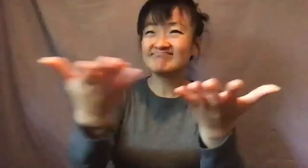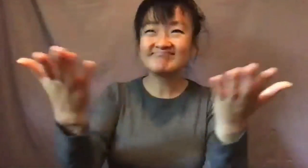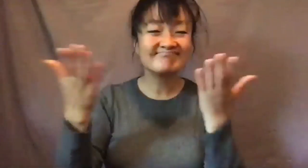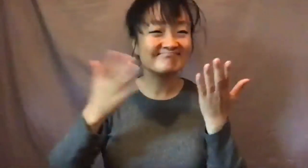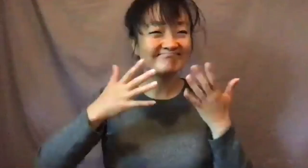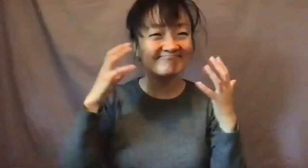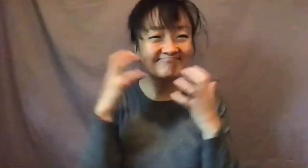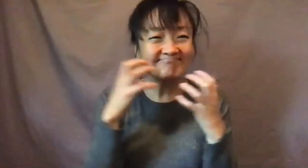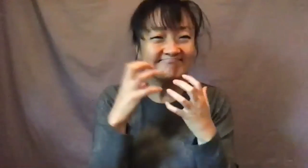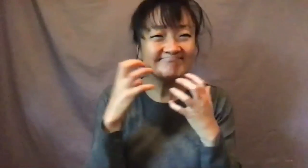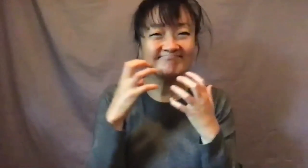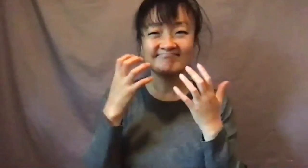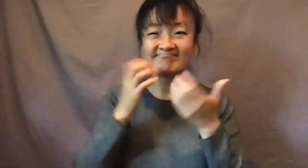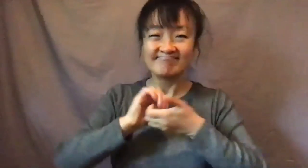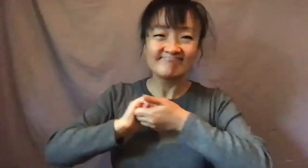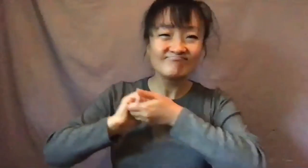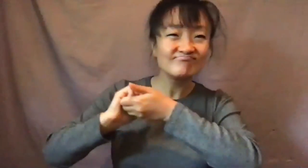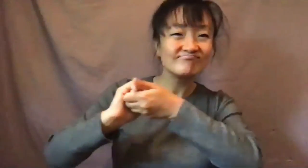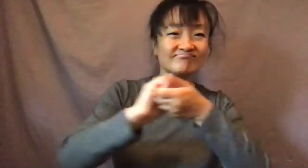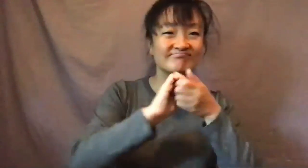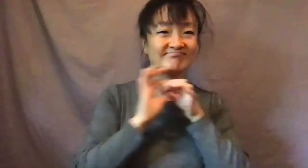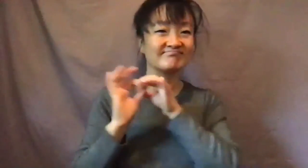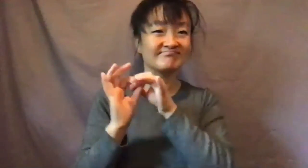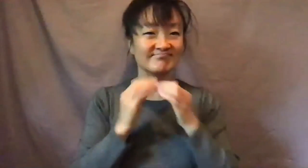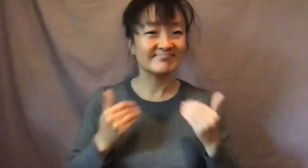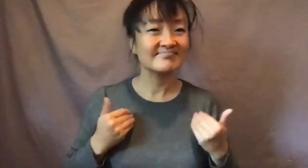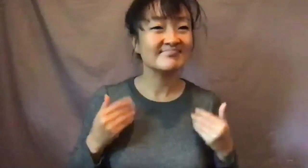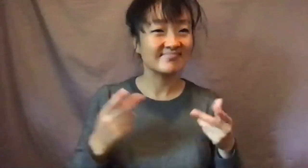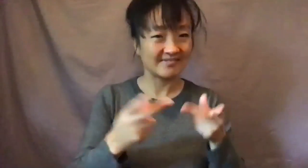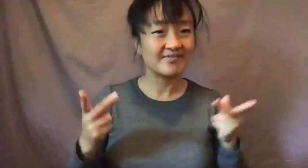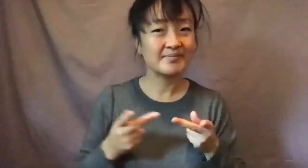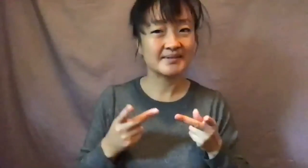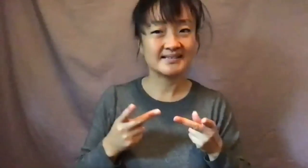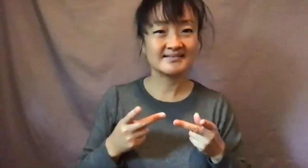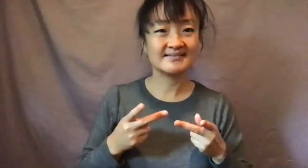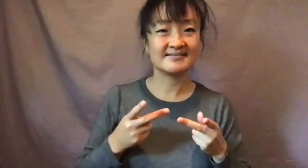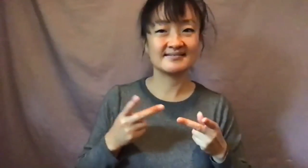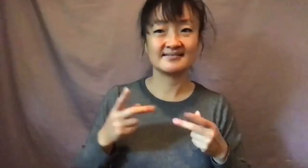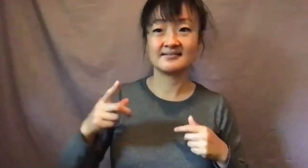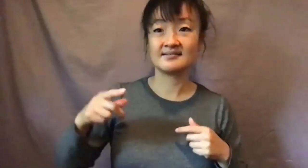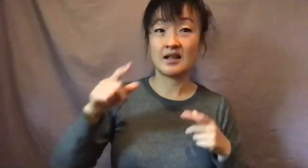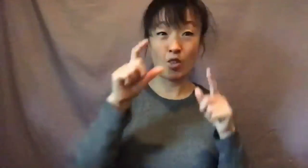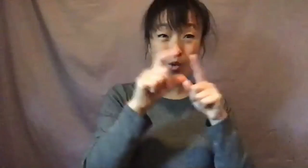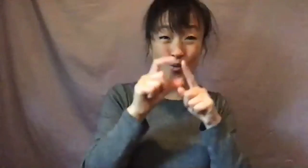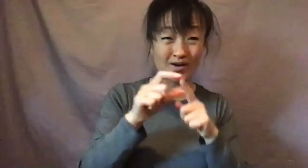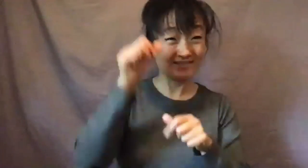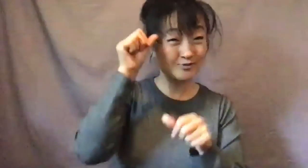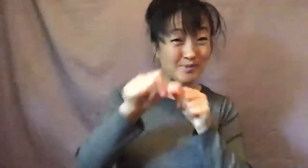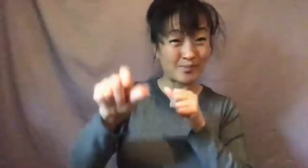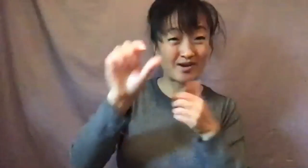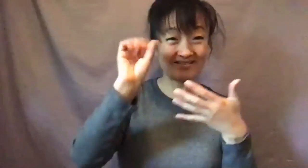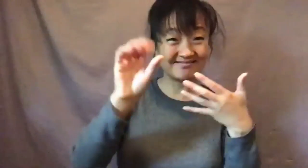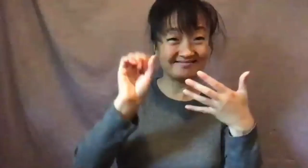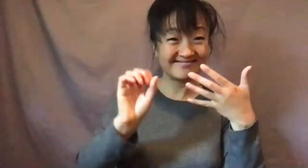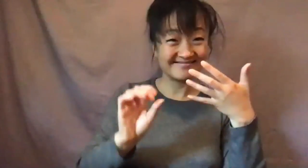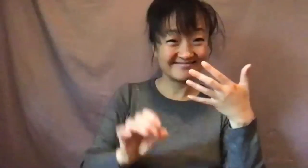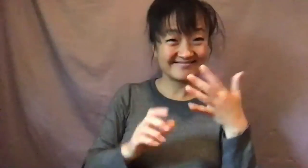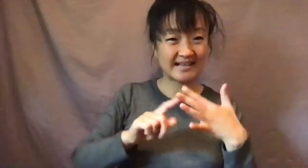This harmony, these words that you all offered up at the beginning of our